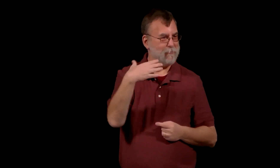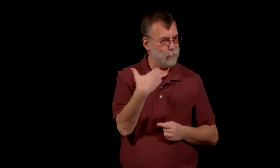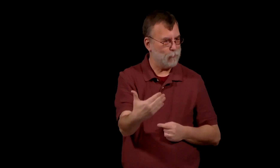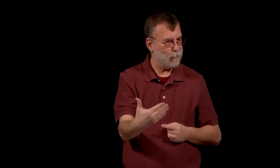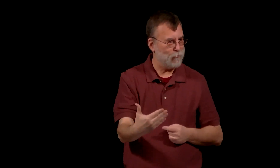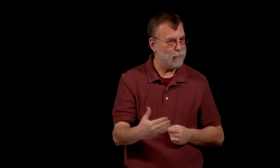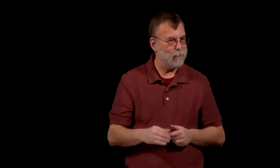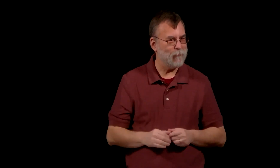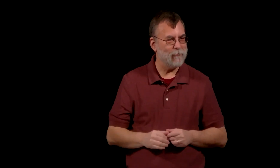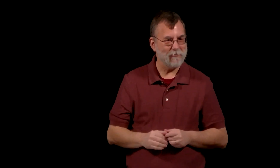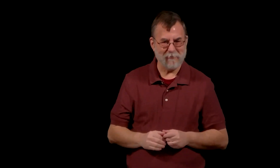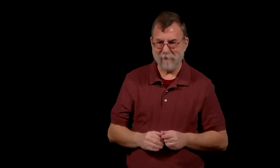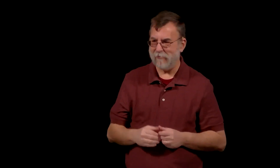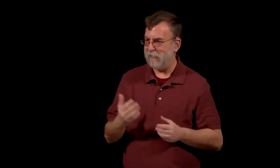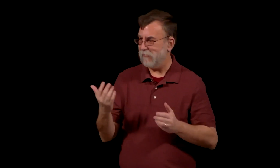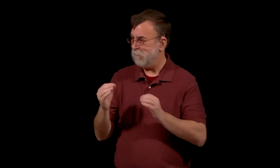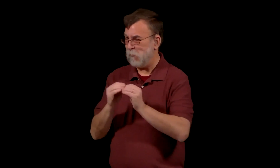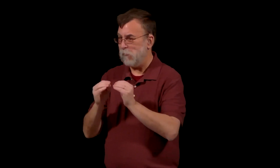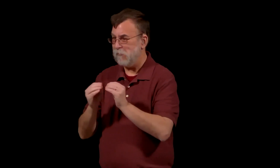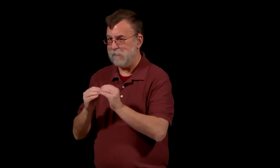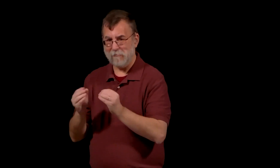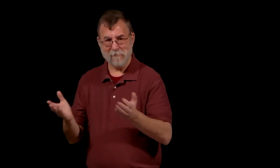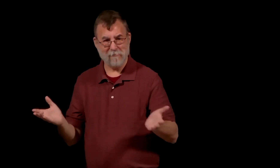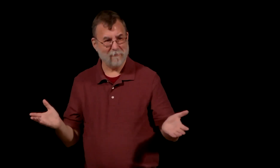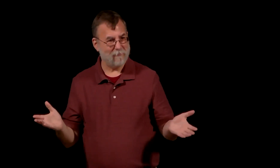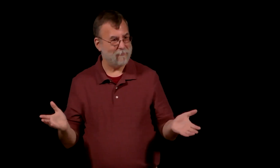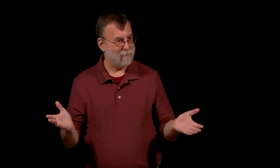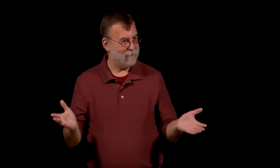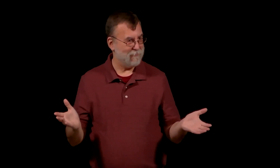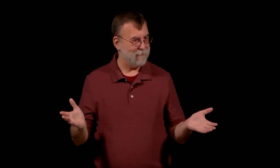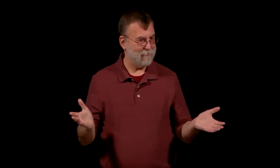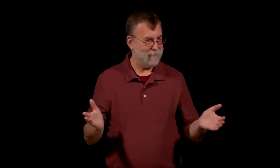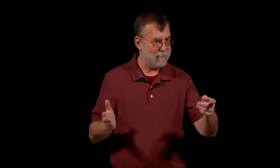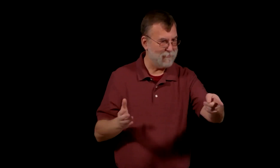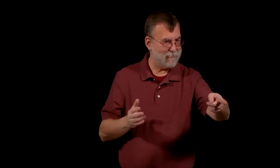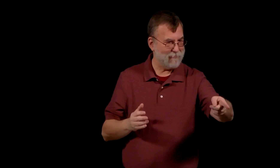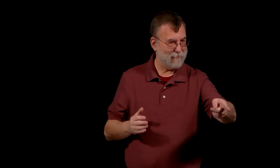Friendship. Good one. That's an online comment. Any more?